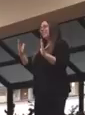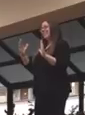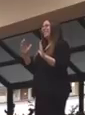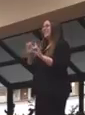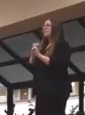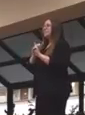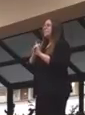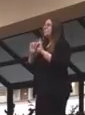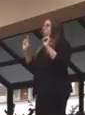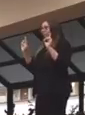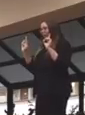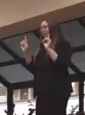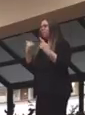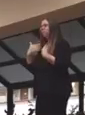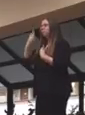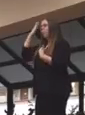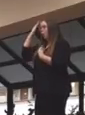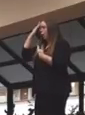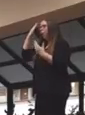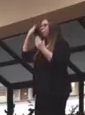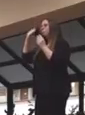of every little bit of our licensure.